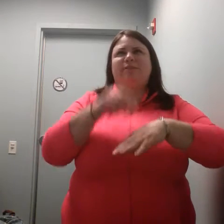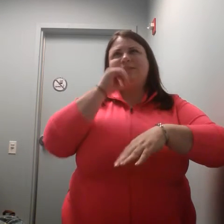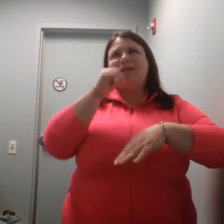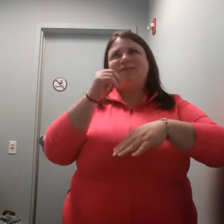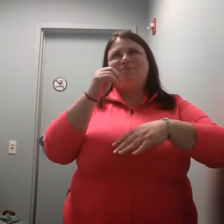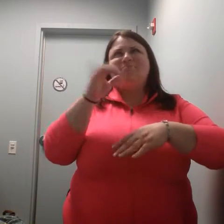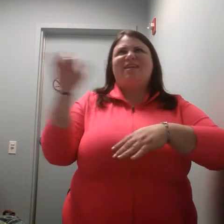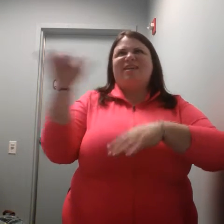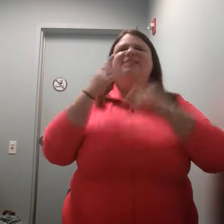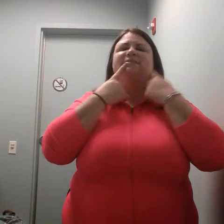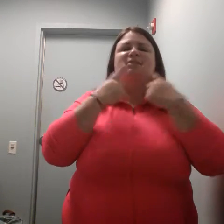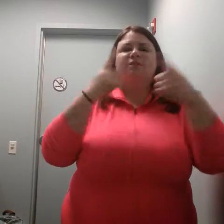How many of those have you read, Corey?